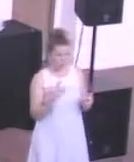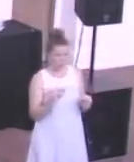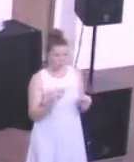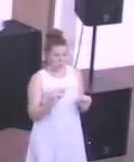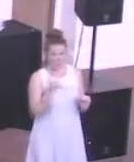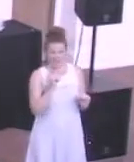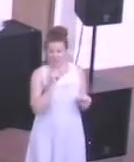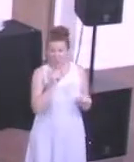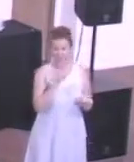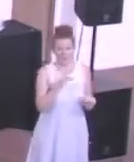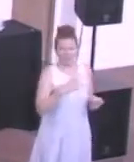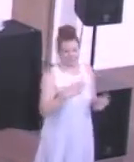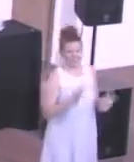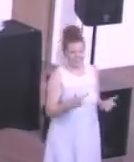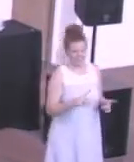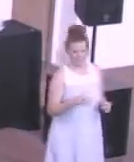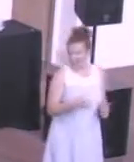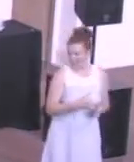Let's do it.